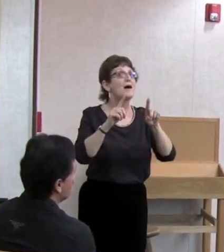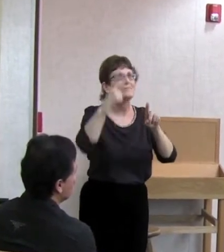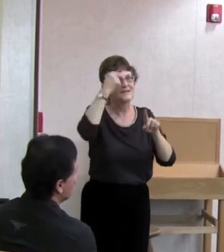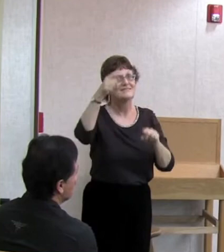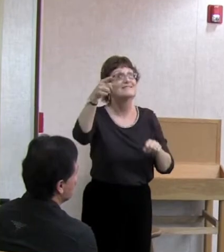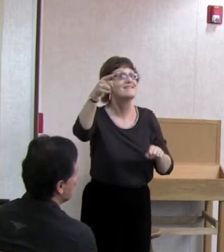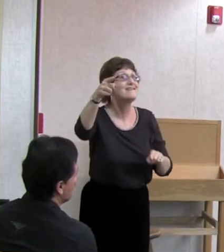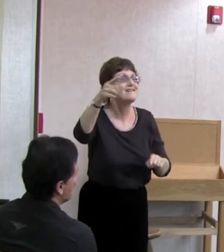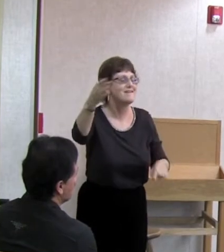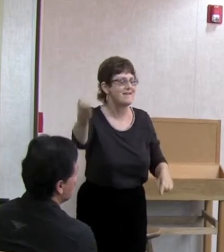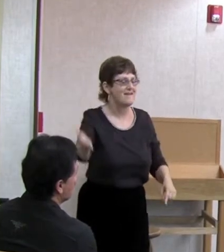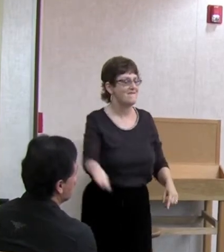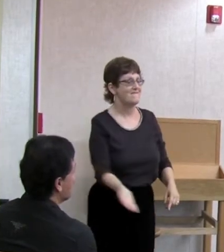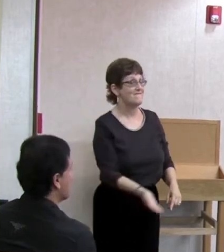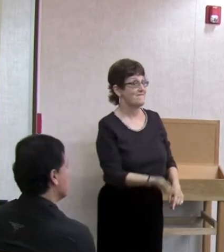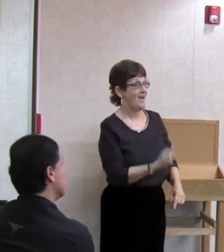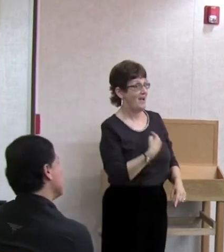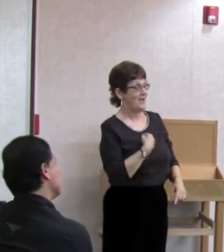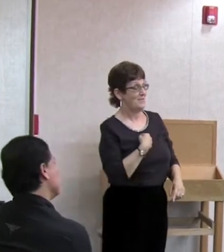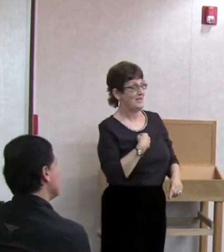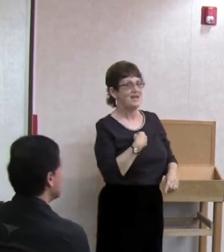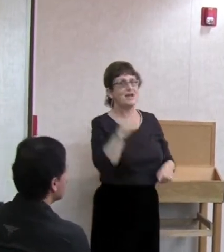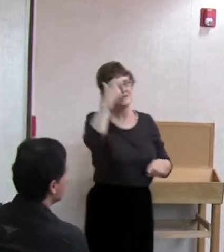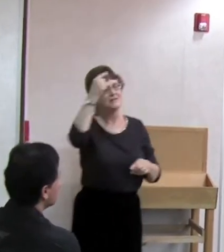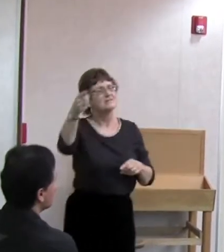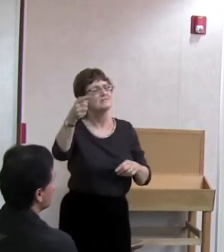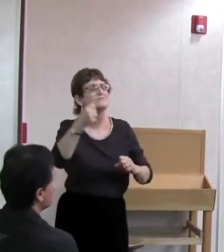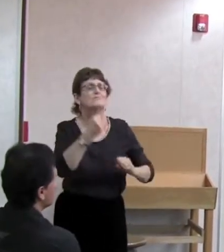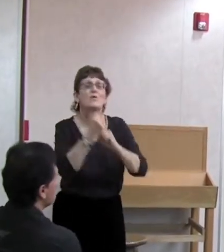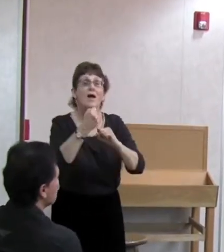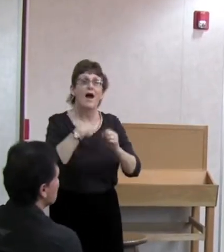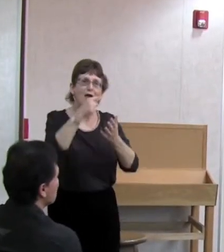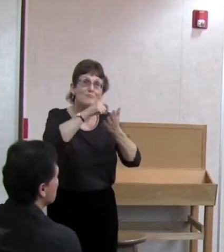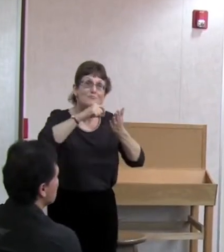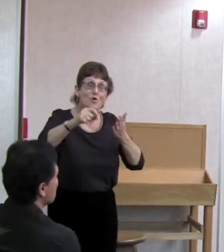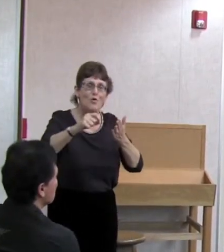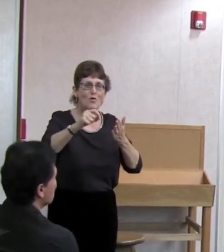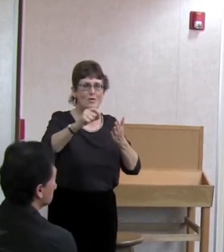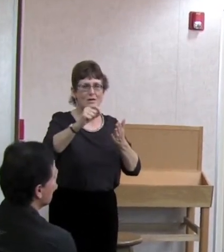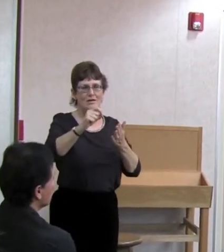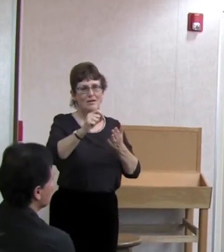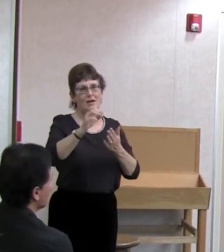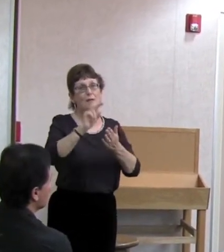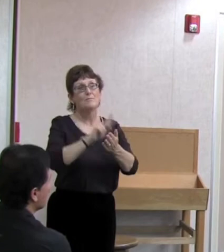because he invited me to come tonight, and because he's so supportive, I wrote this poem